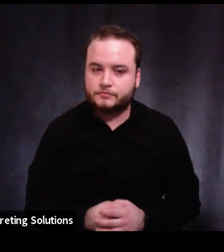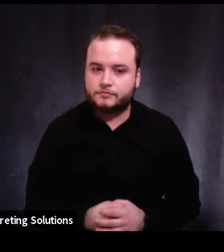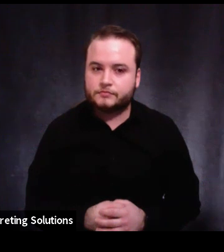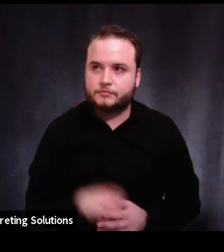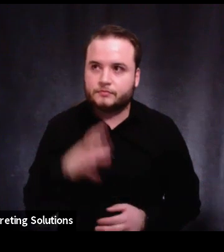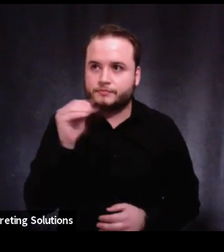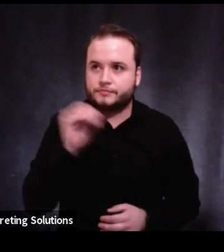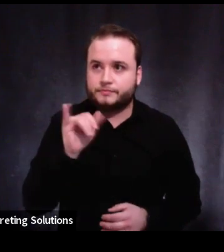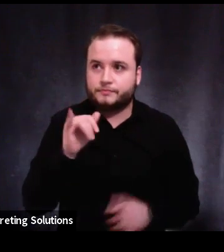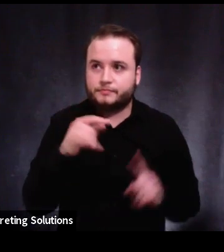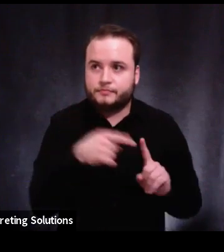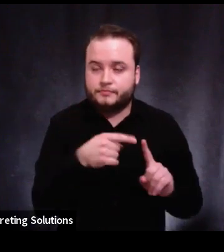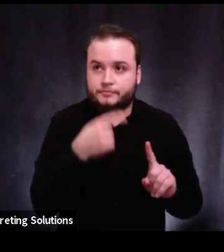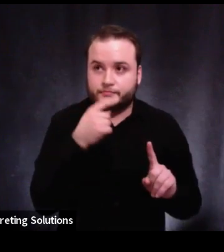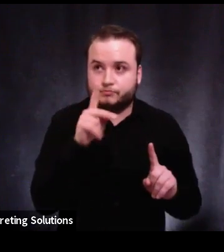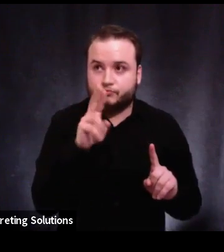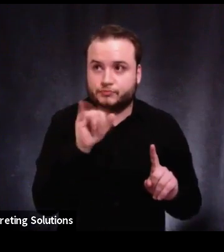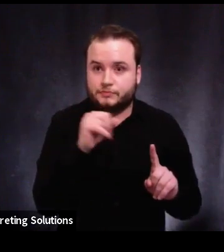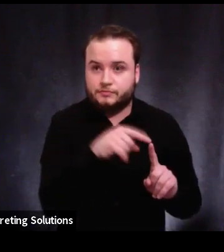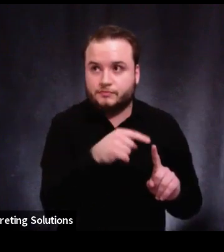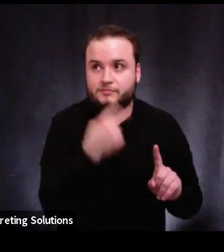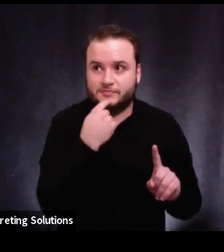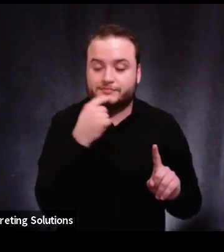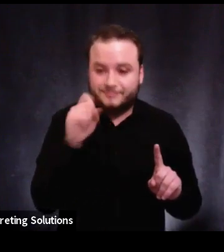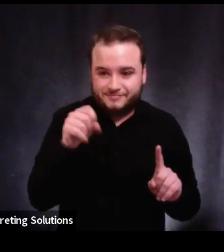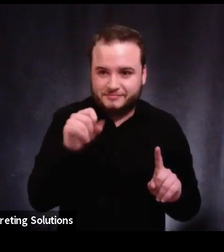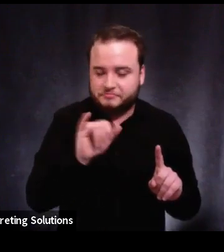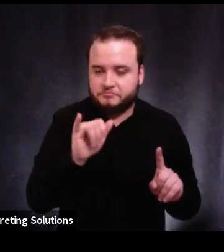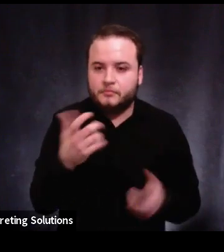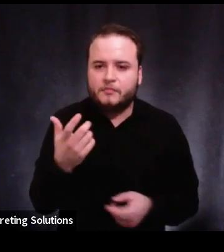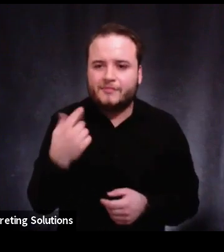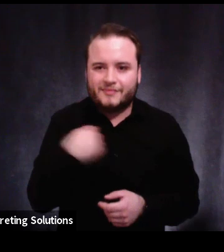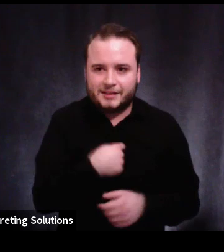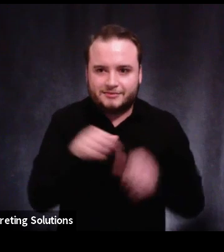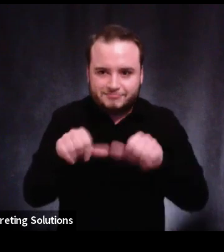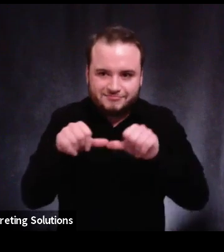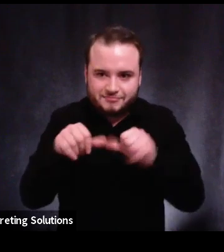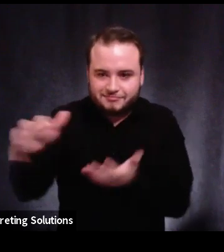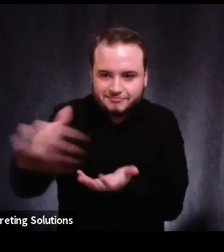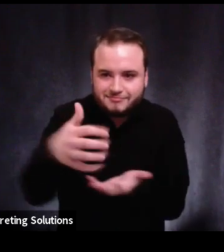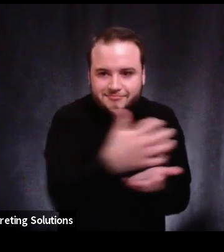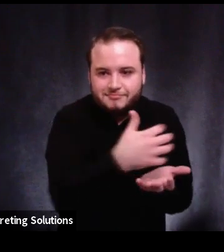we have the data to sort of confirm that. Thank you, Stefan.